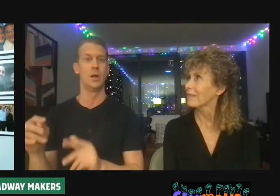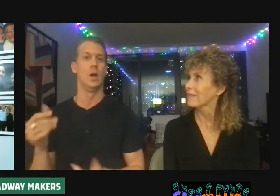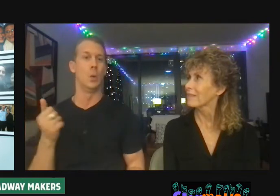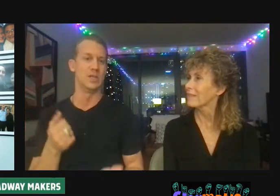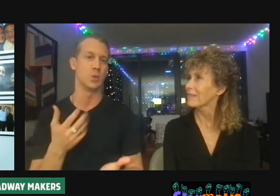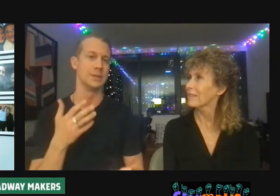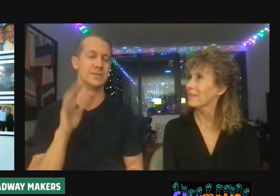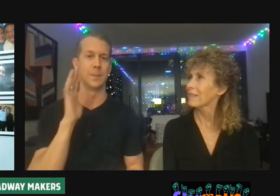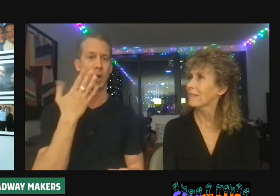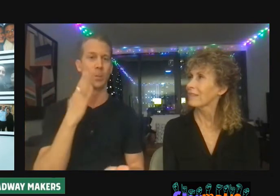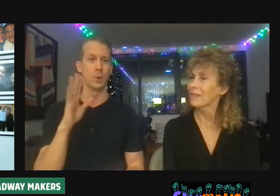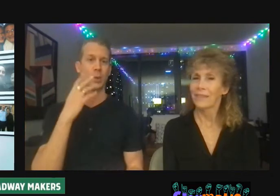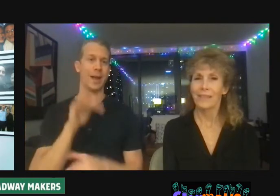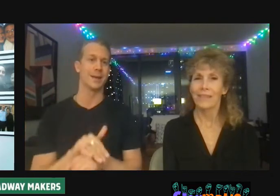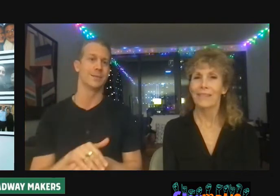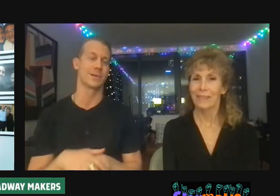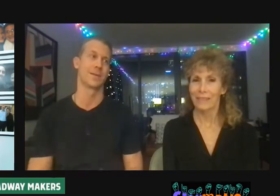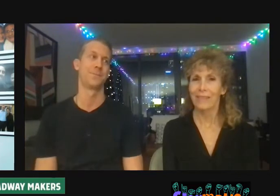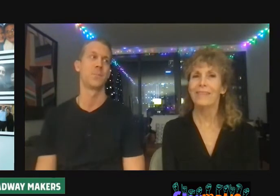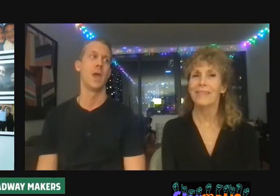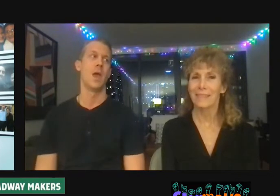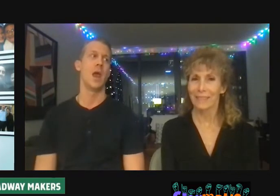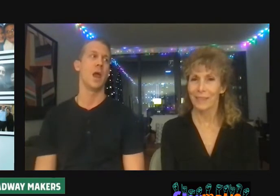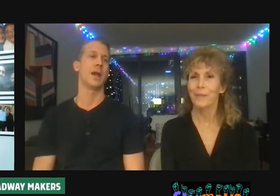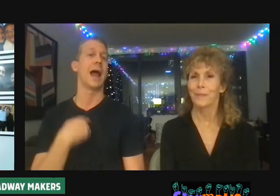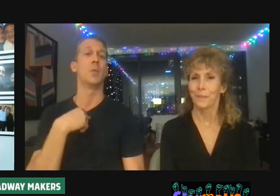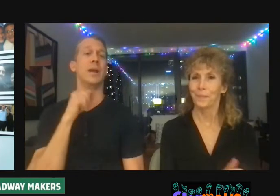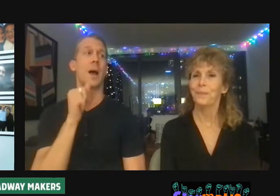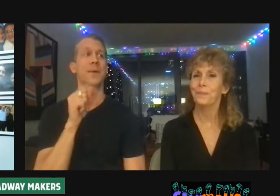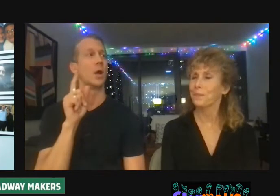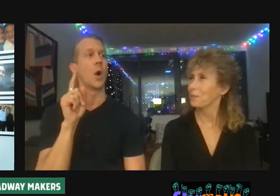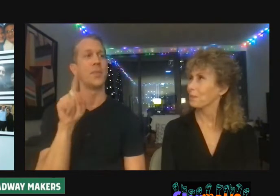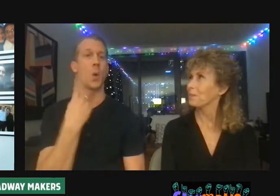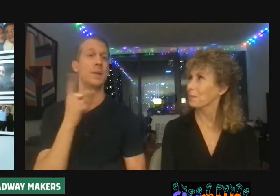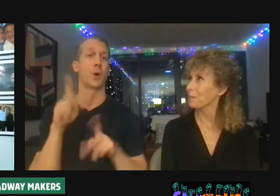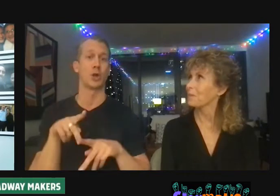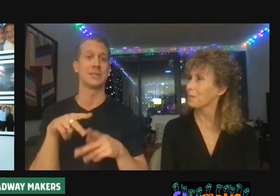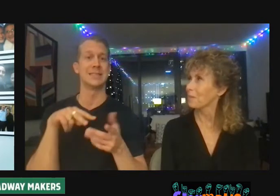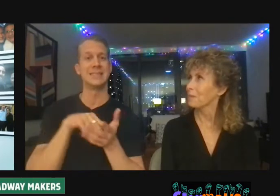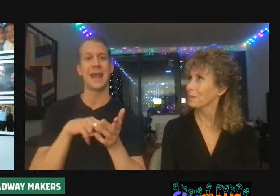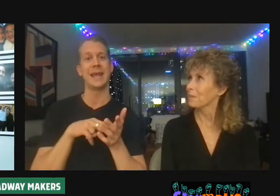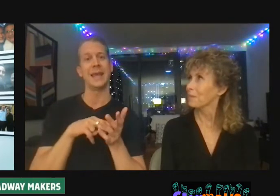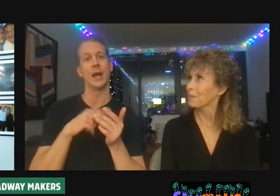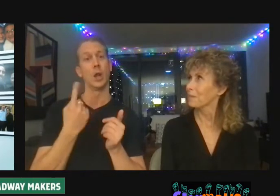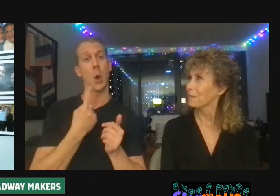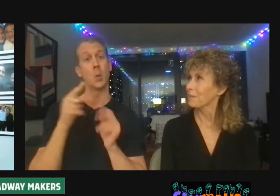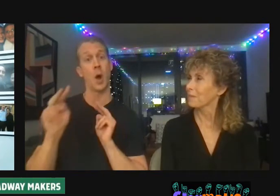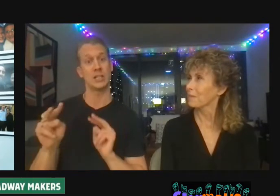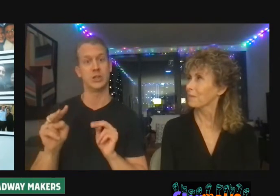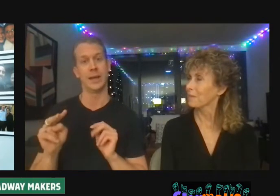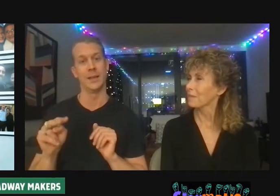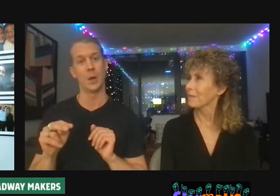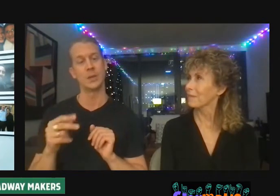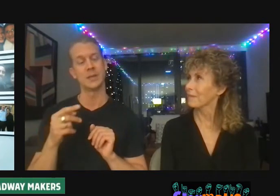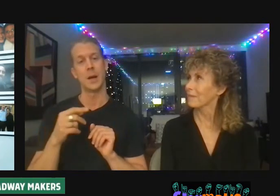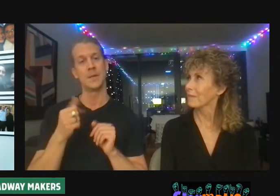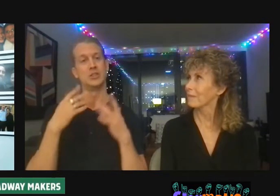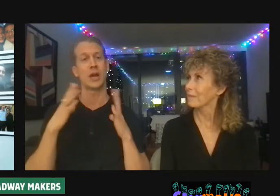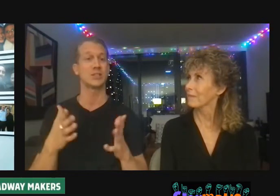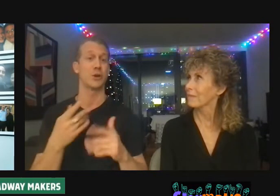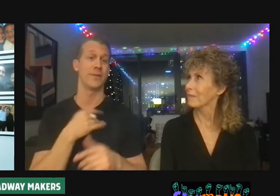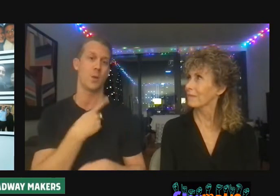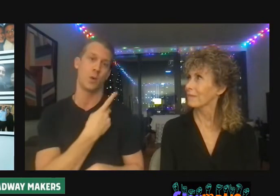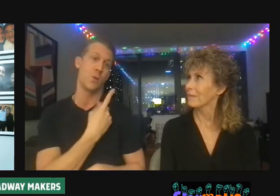watch, which was The Mirror Blue Night. And I would not be the only person standing alone watching. There was